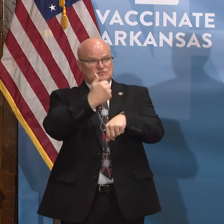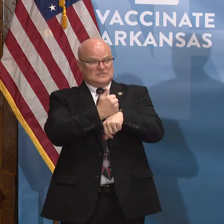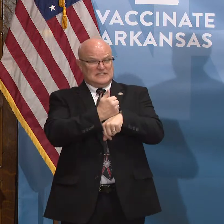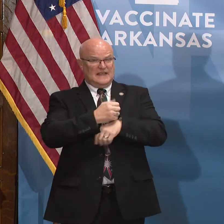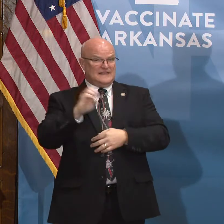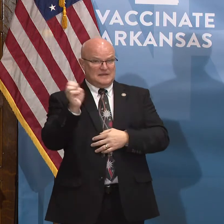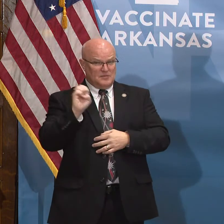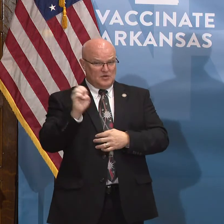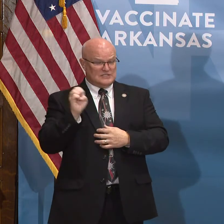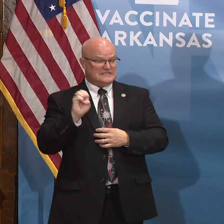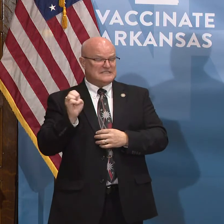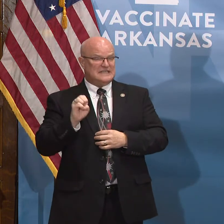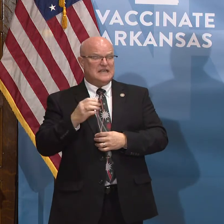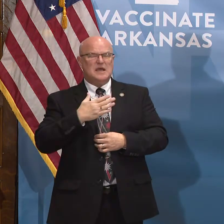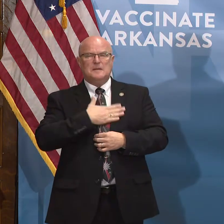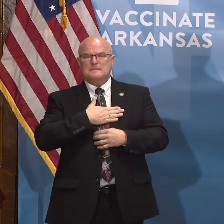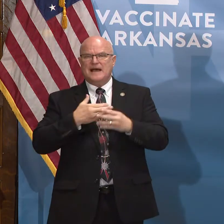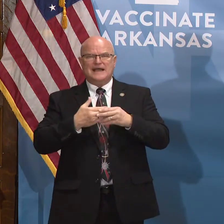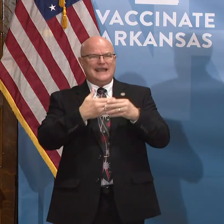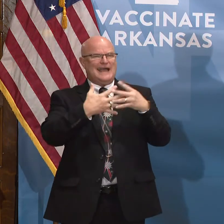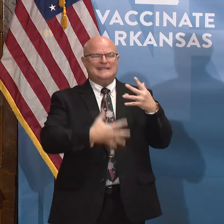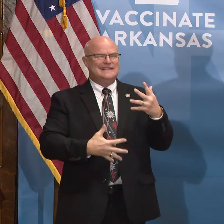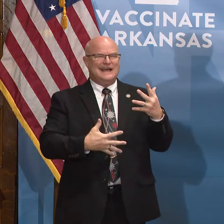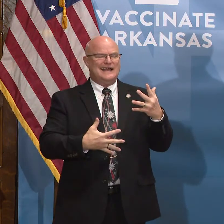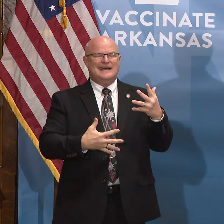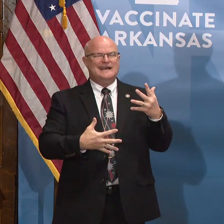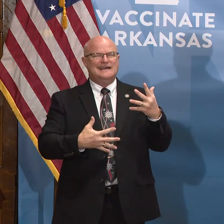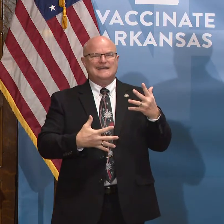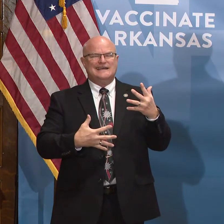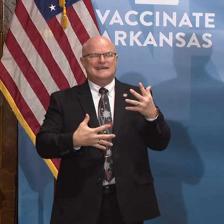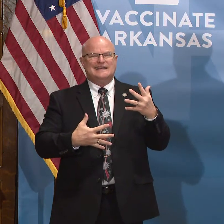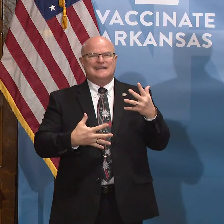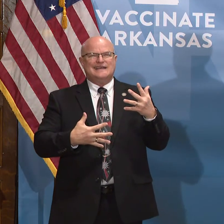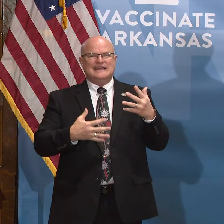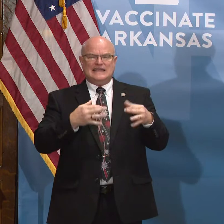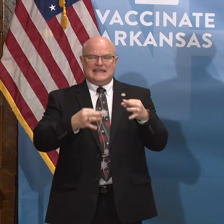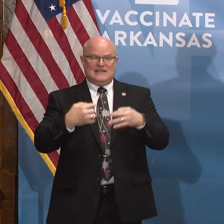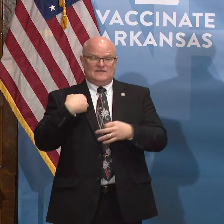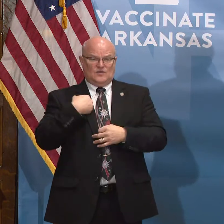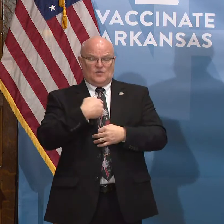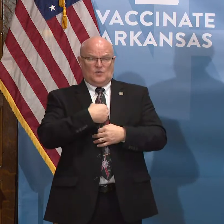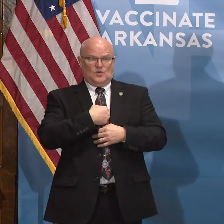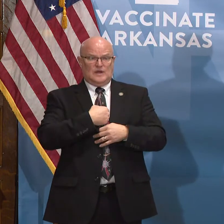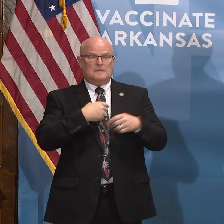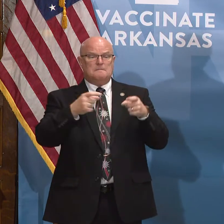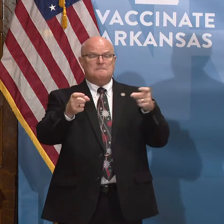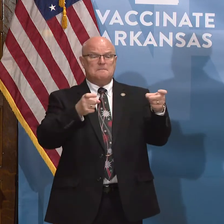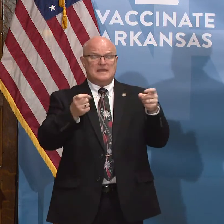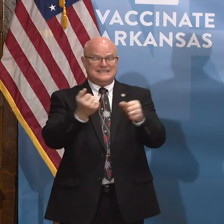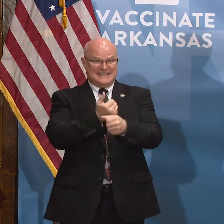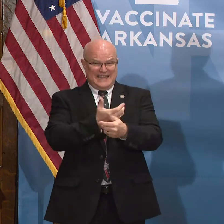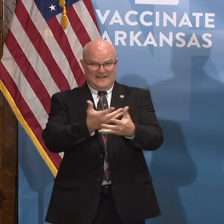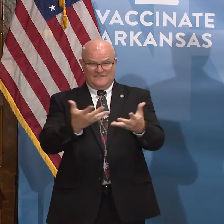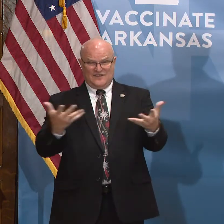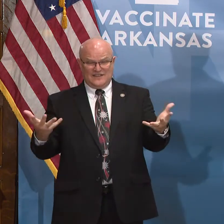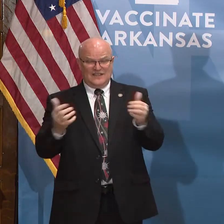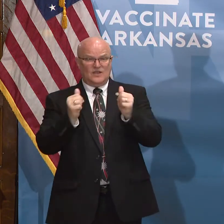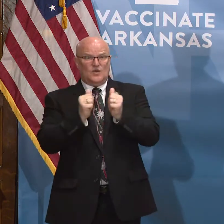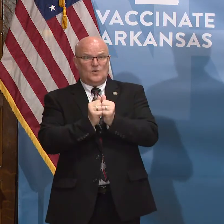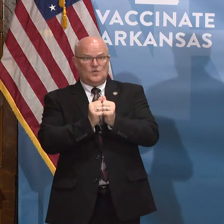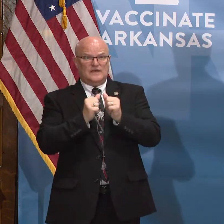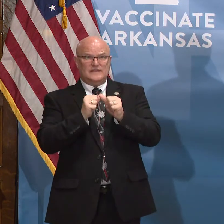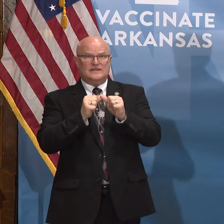the emergency, my guideline is as to whether we are managing everything with